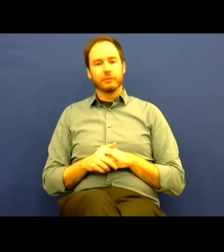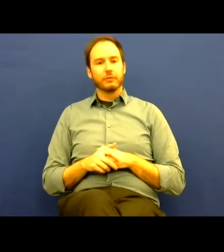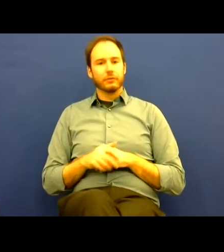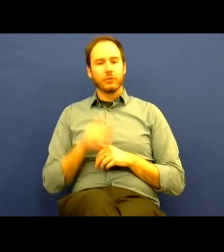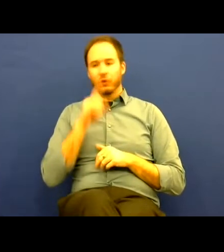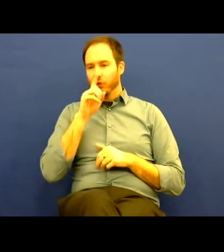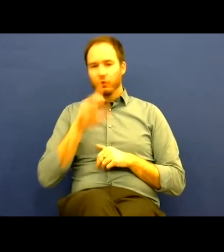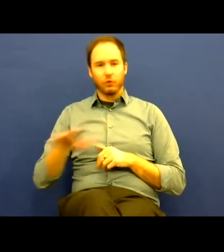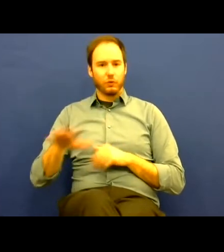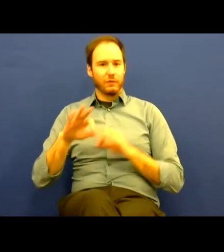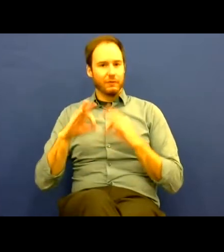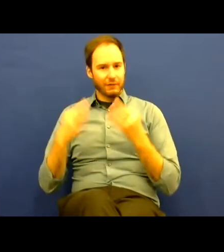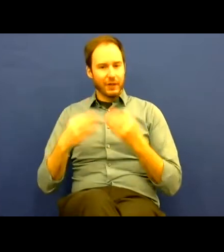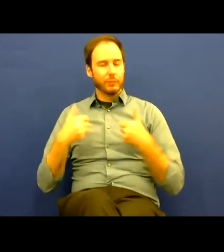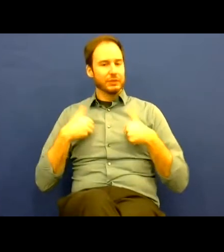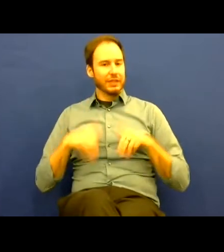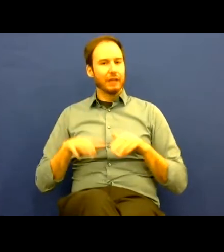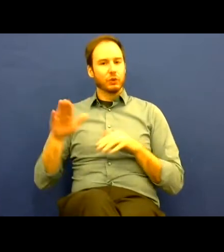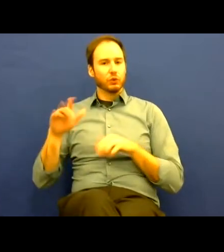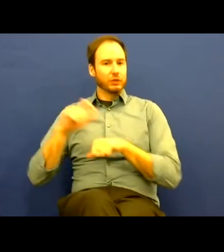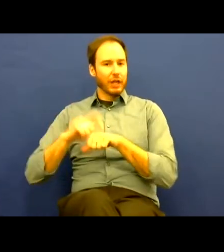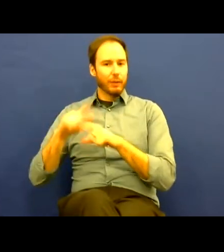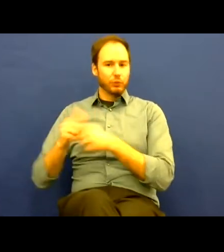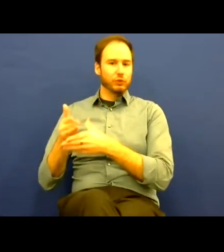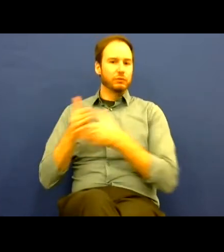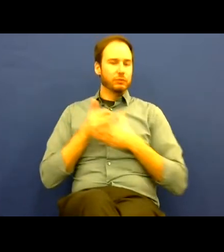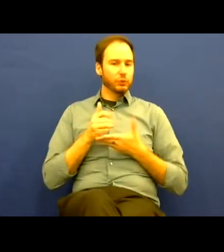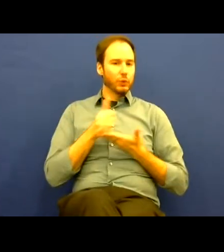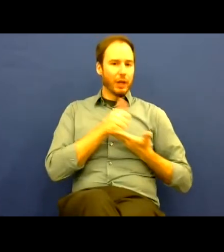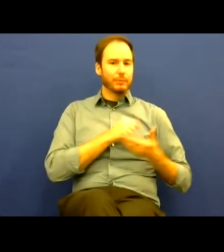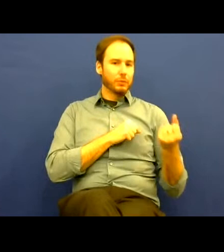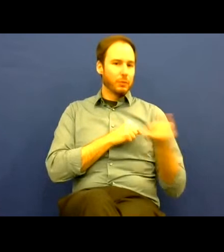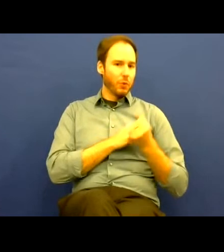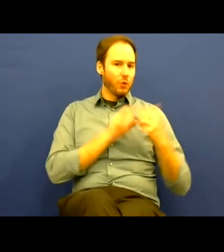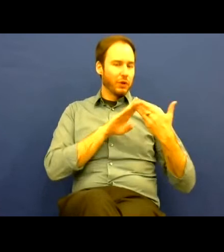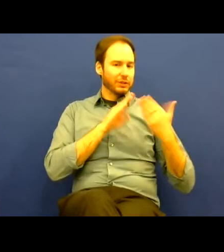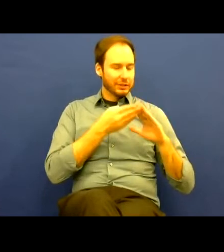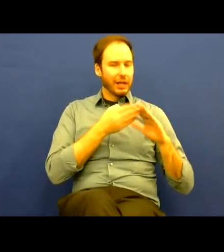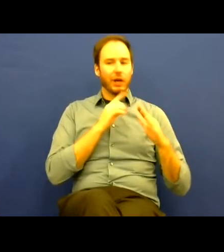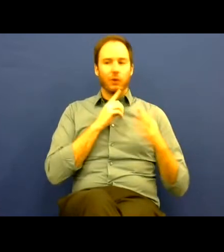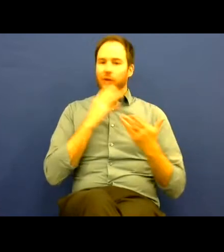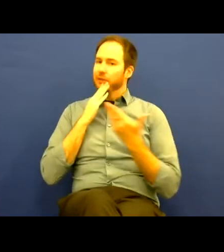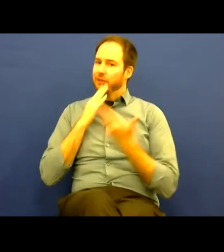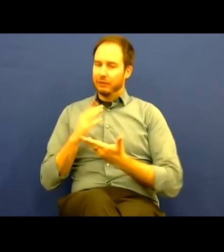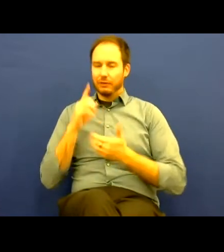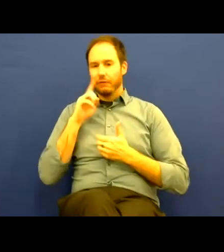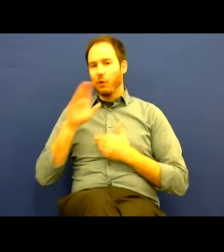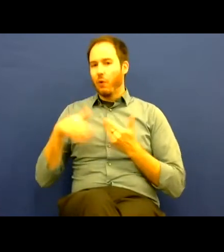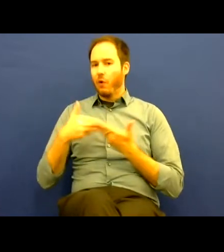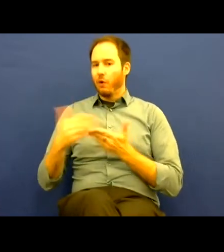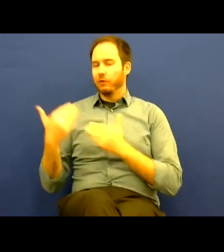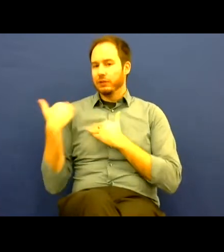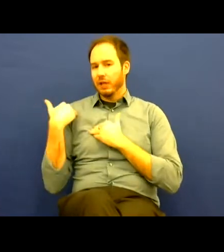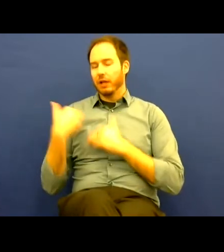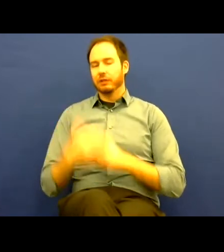know, your family has given up time to have you be such a support to the town, and we're just so grateful for all that you've done.